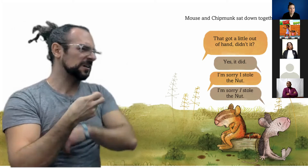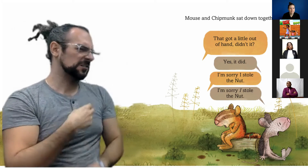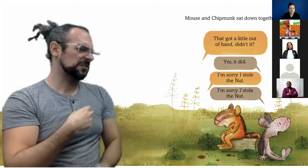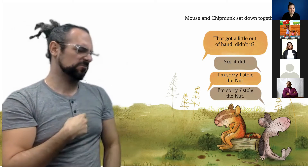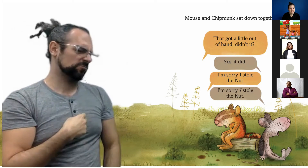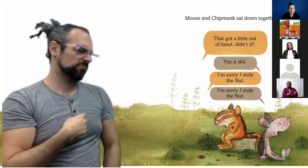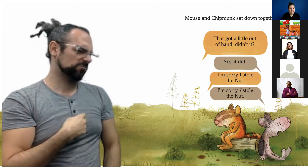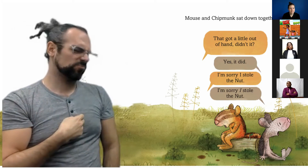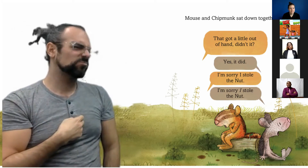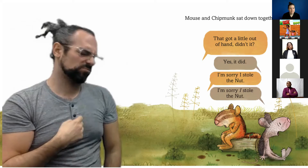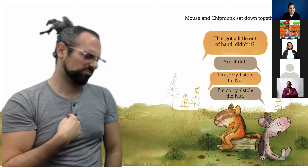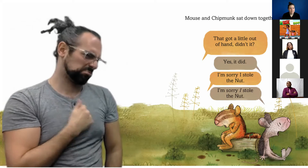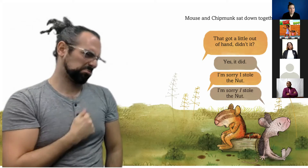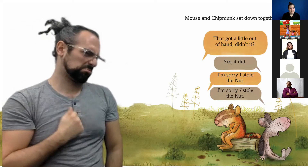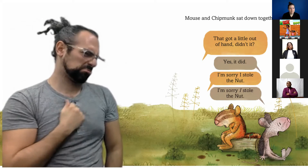nut.